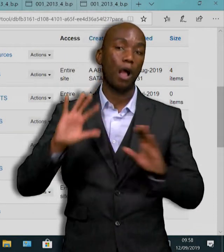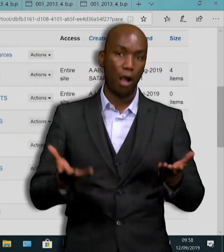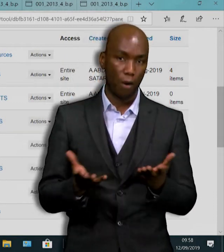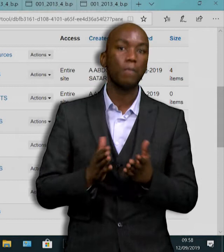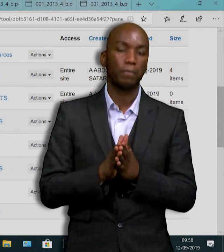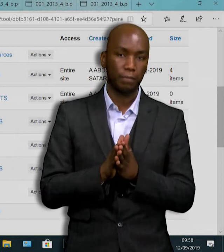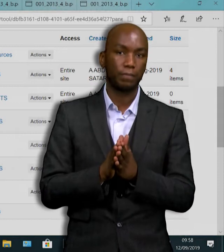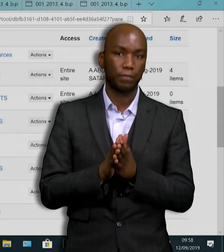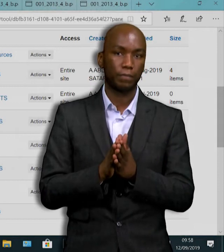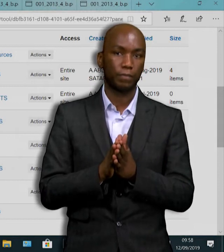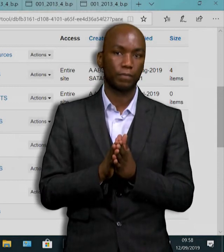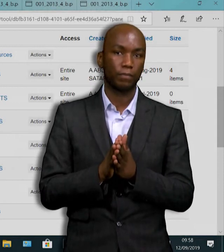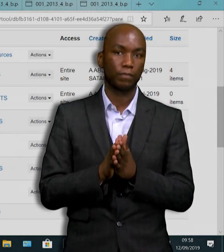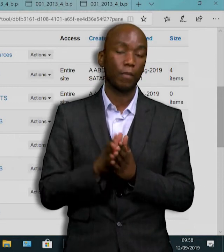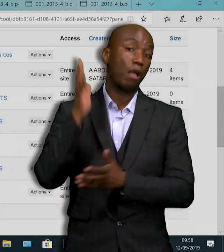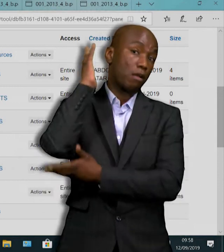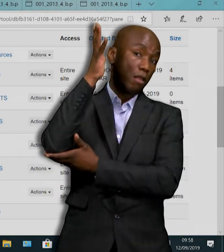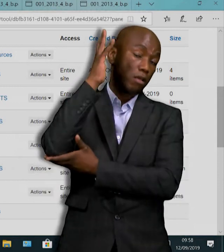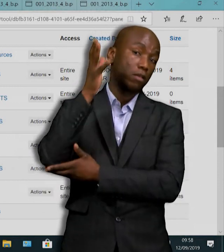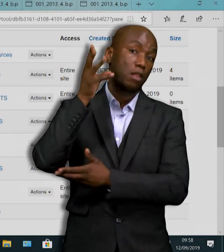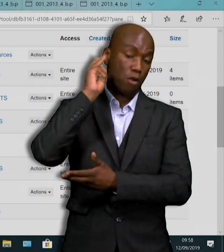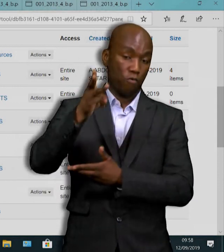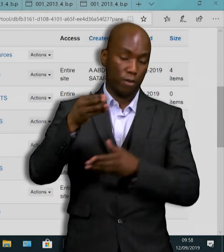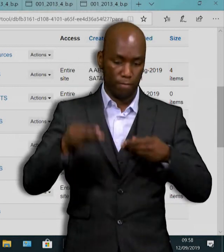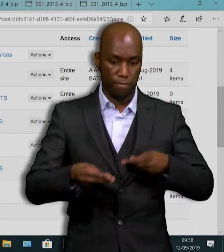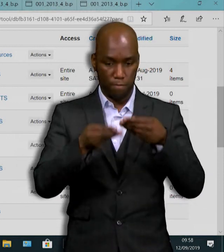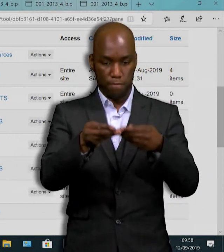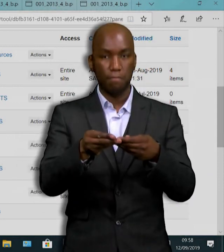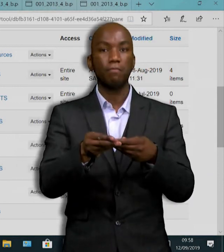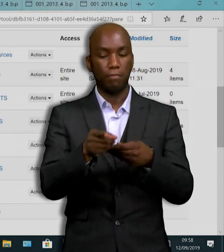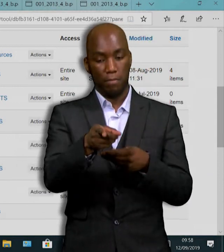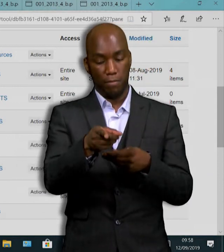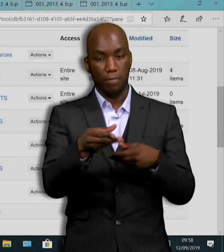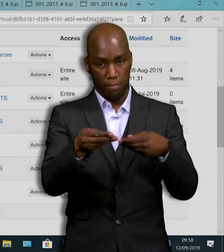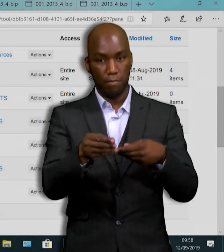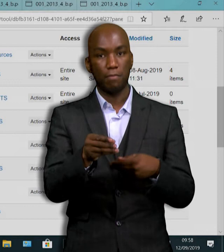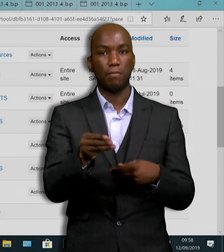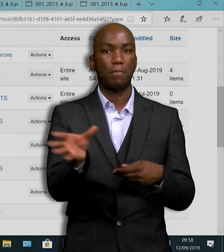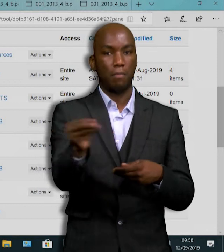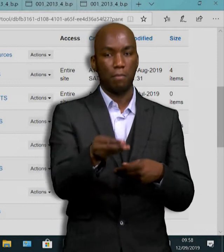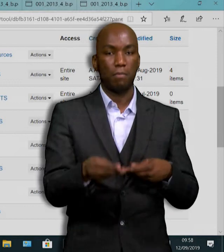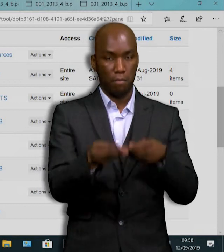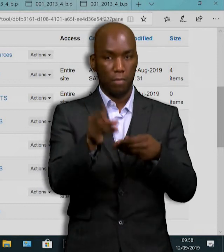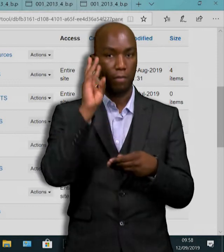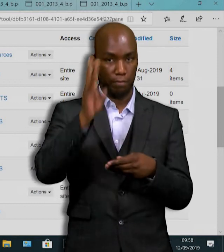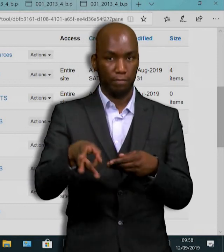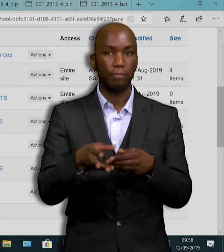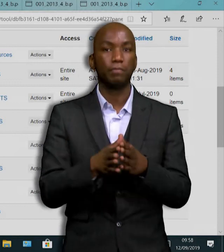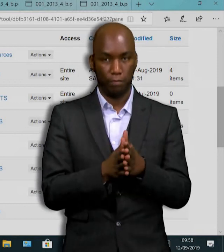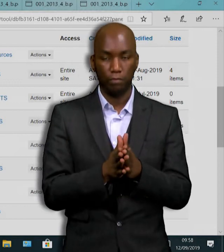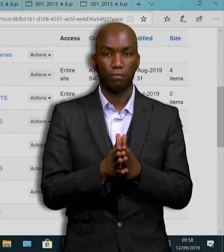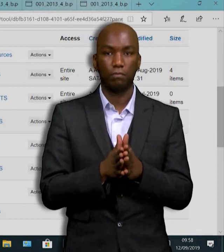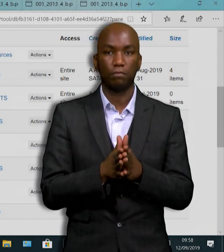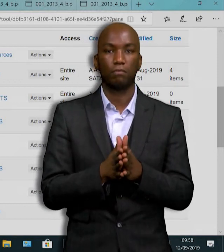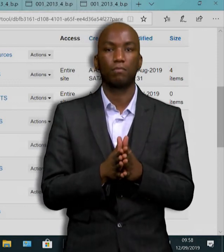broadcasts. I will upload all this information before and after I've scheduled live